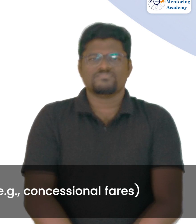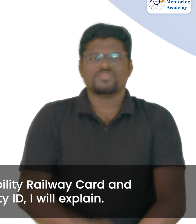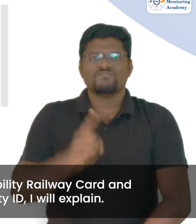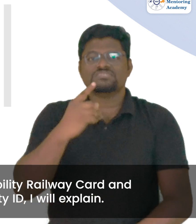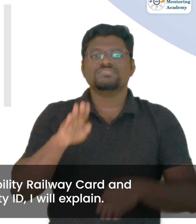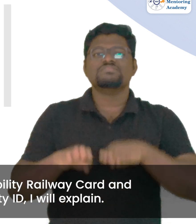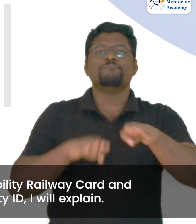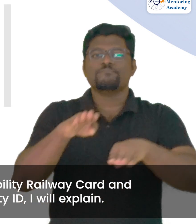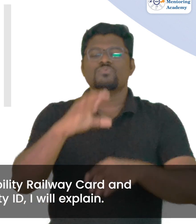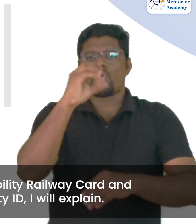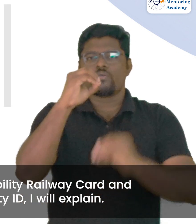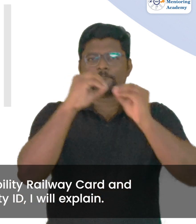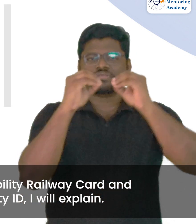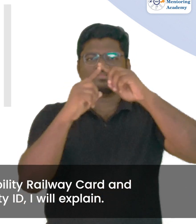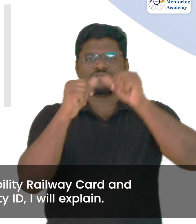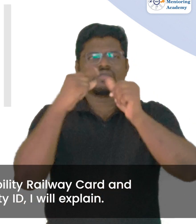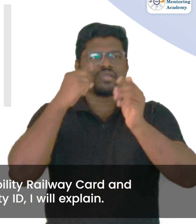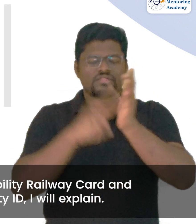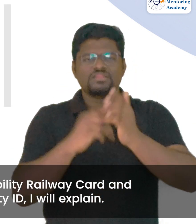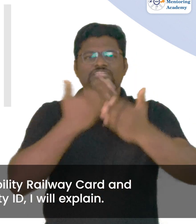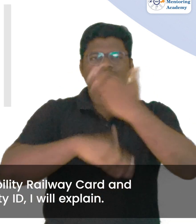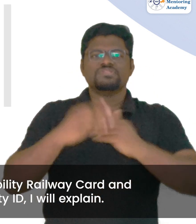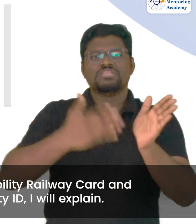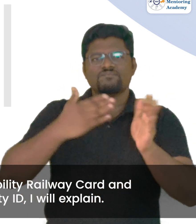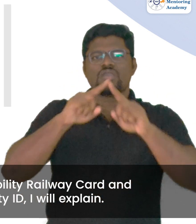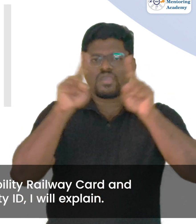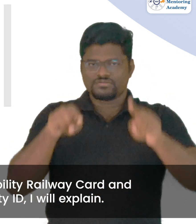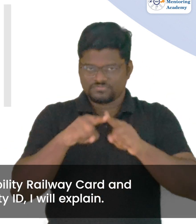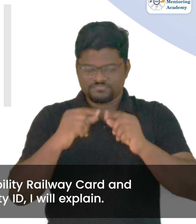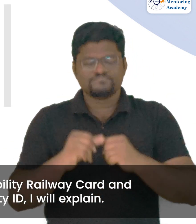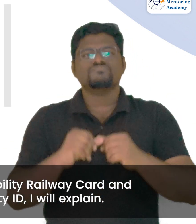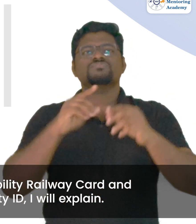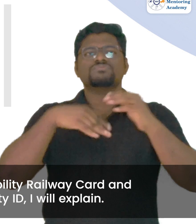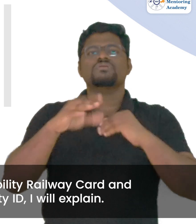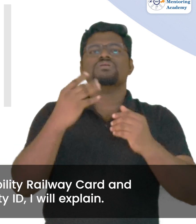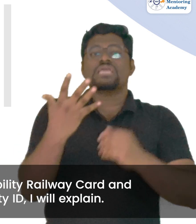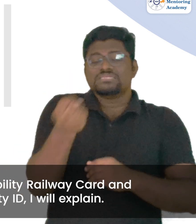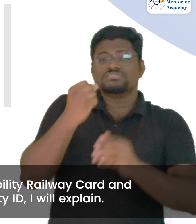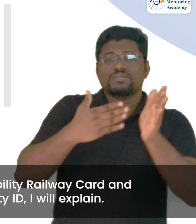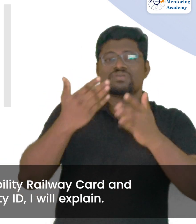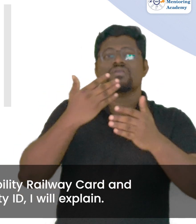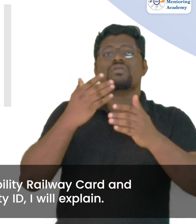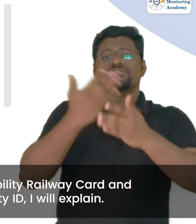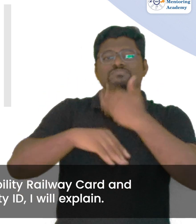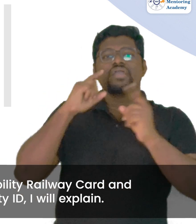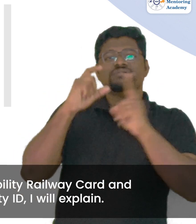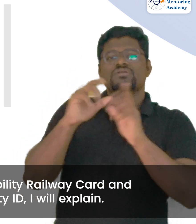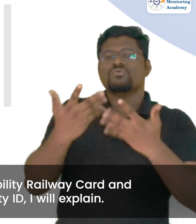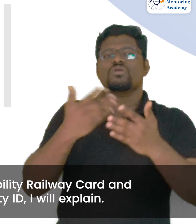Step 1. How to obtain Disability Railway Card and get the Railway Disability ID. I